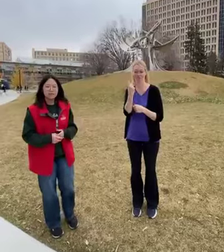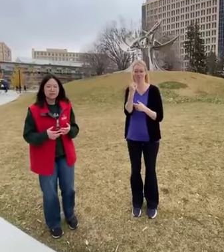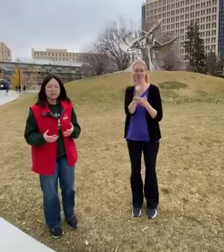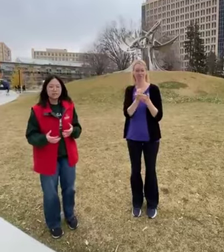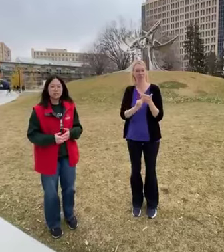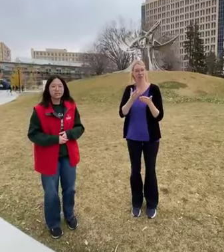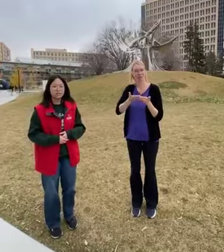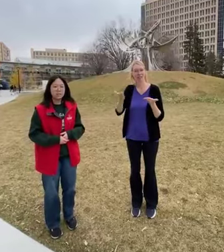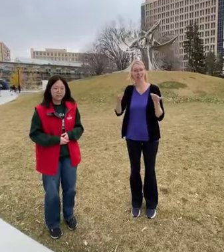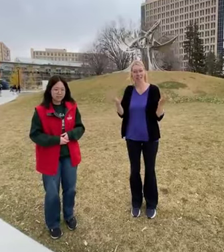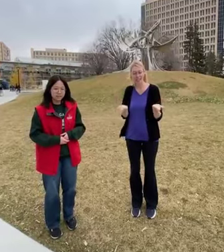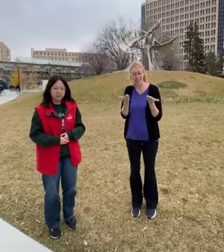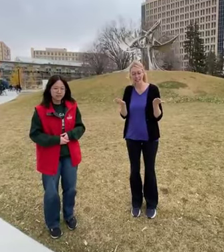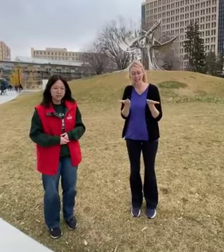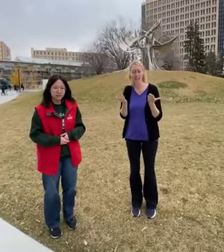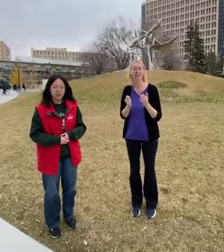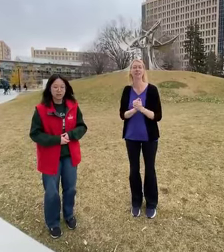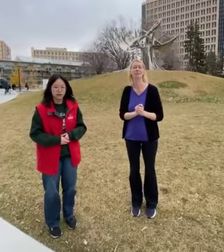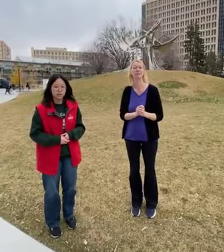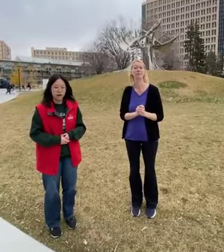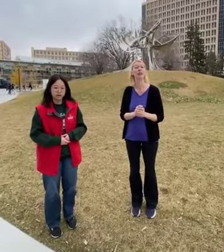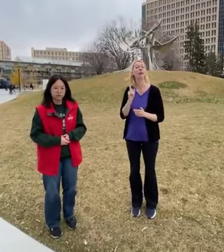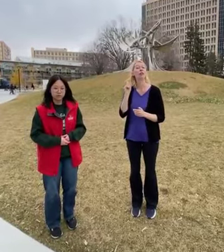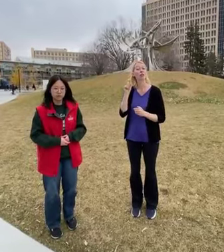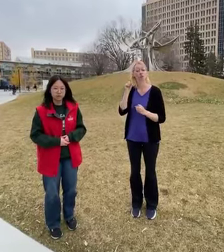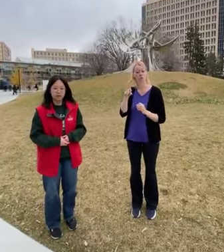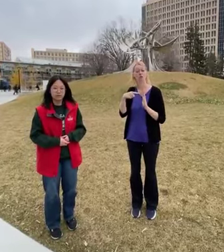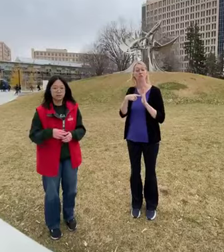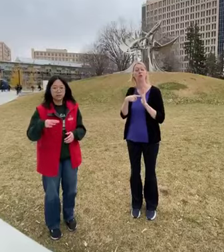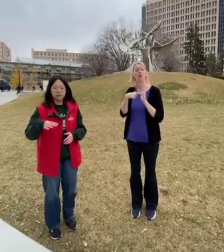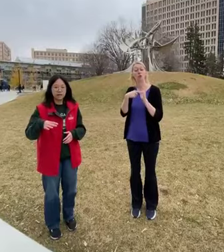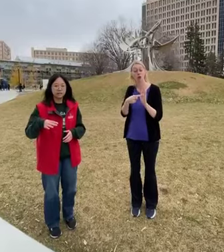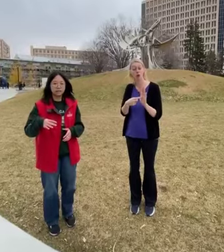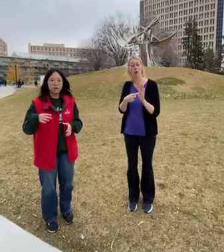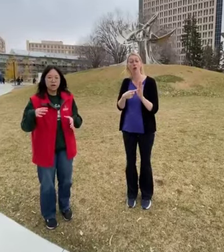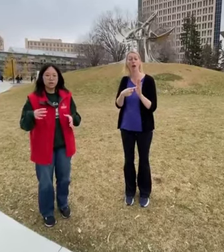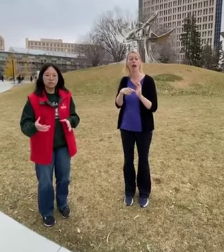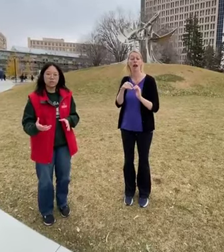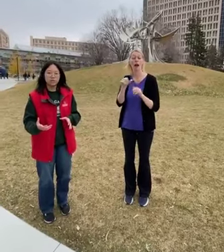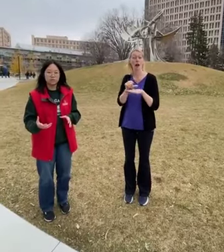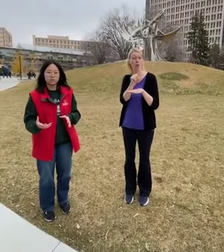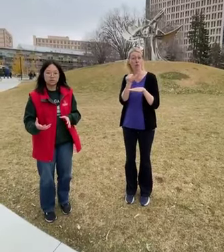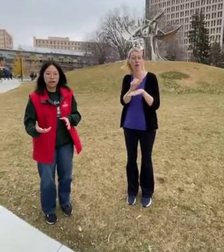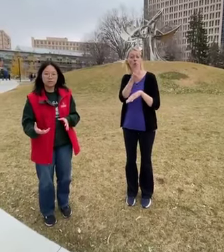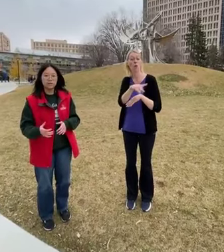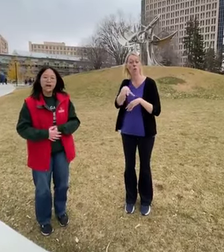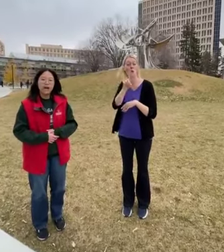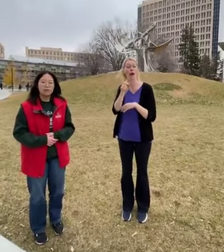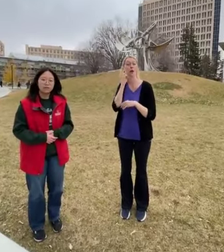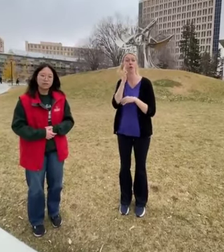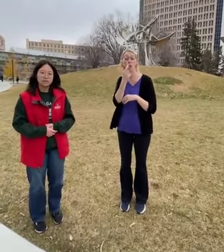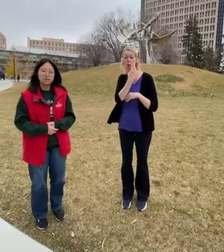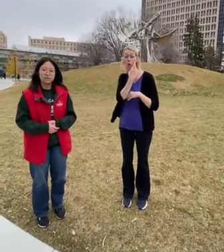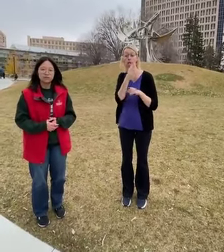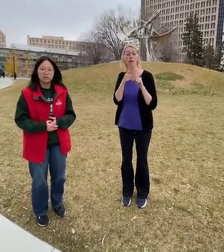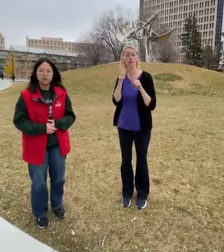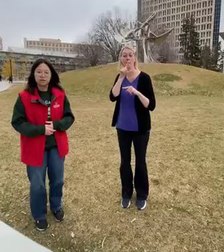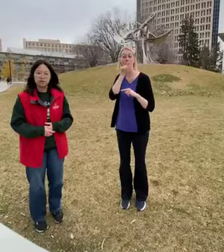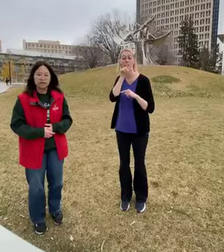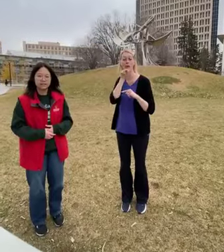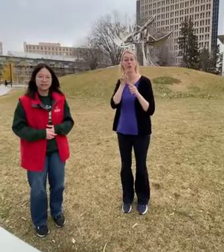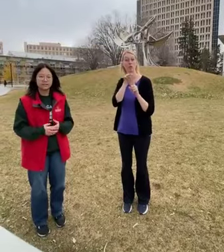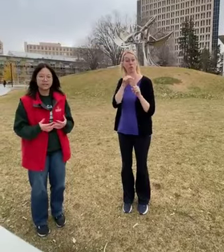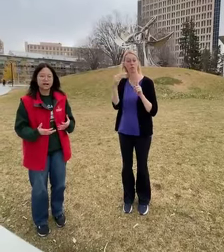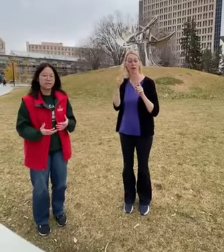pieces. Essentially it is meant to be depicting an Alberta wild rose from the bird's eye view, which is our provincial flower. However, since the